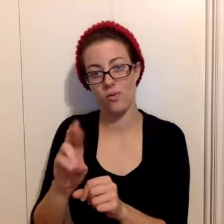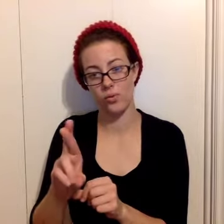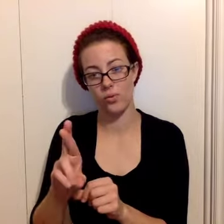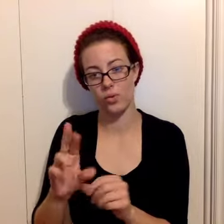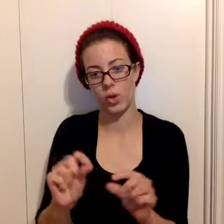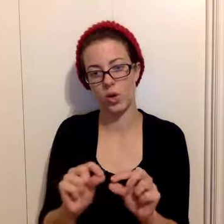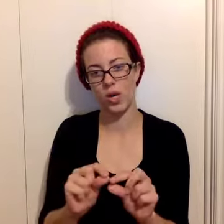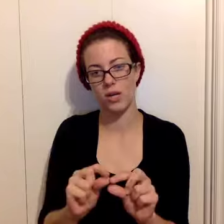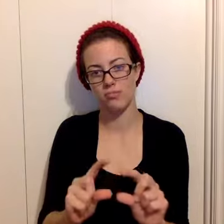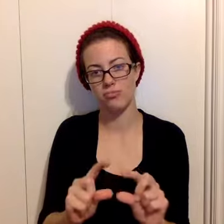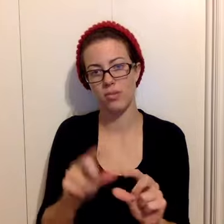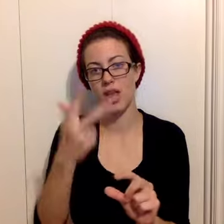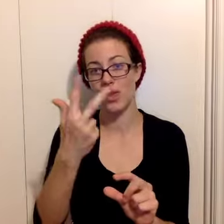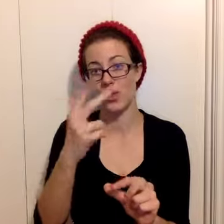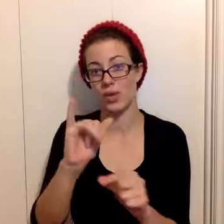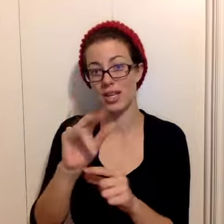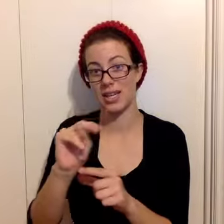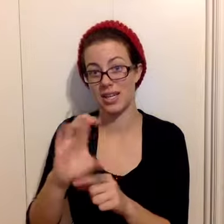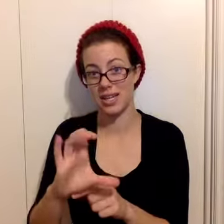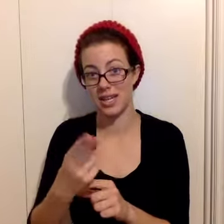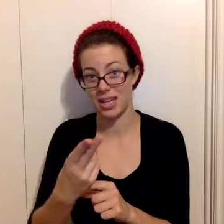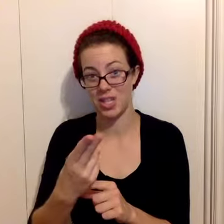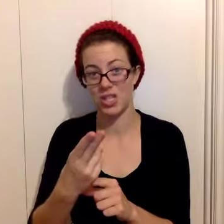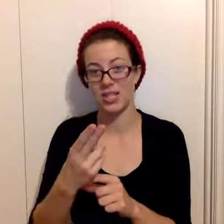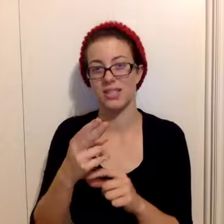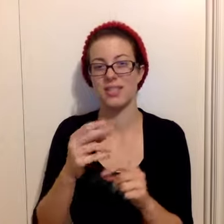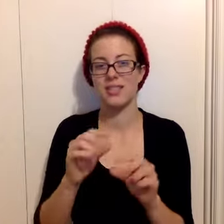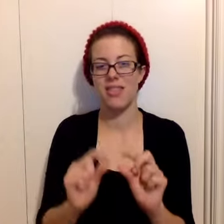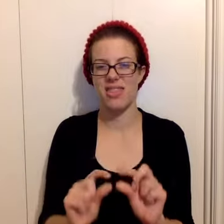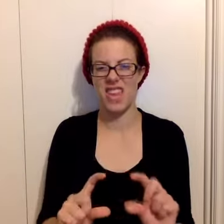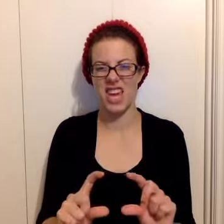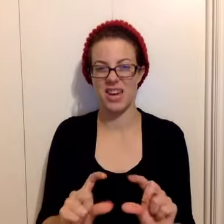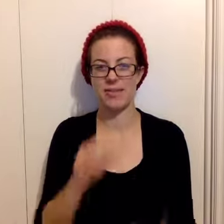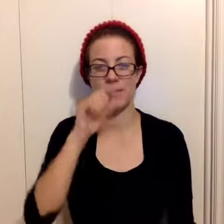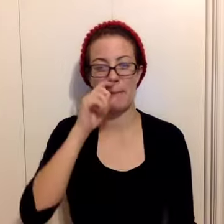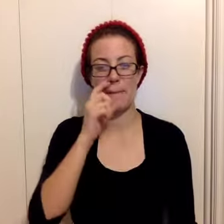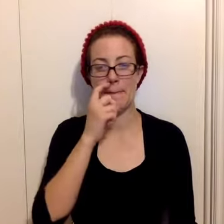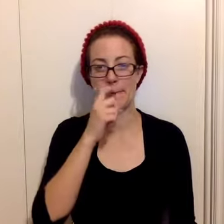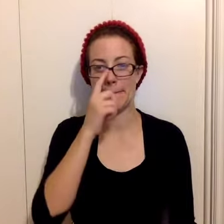Now, what do we do when we have one measurement in inches